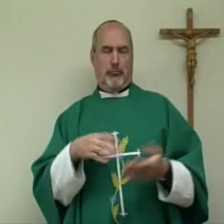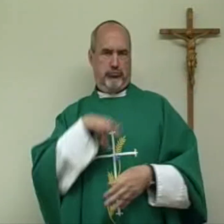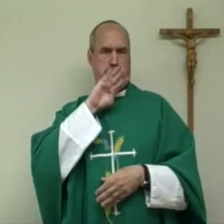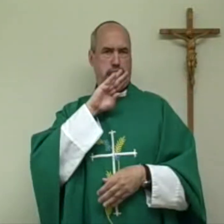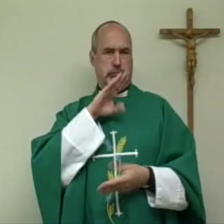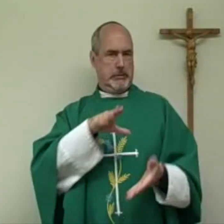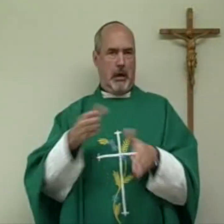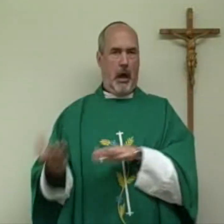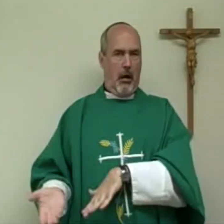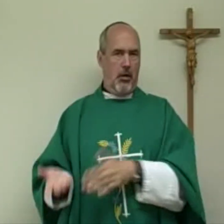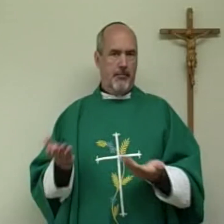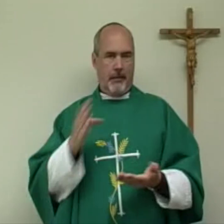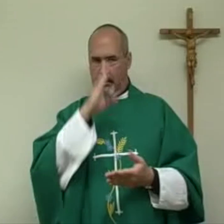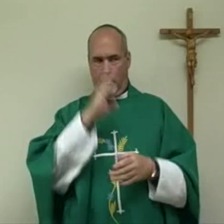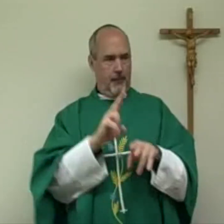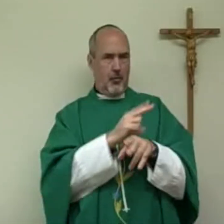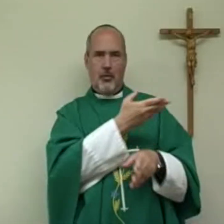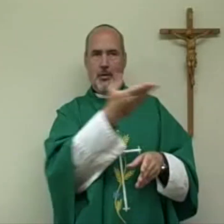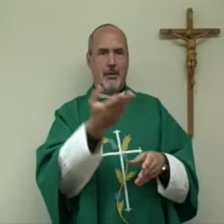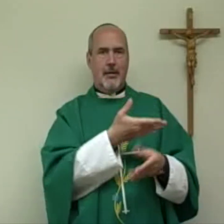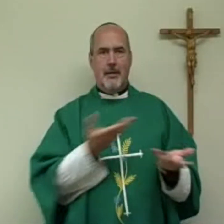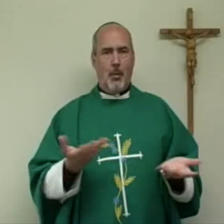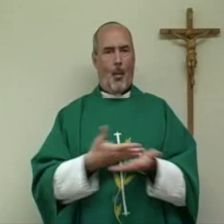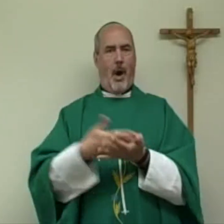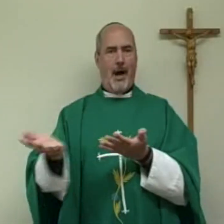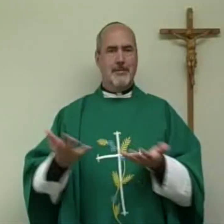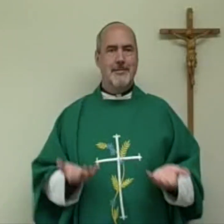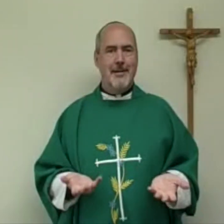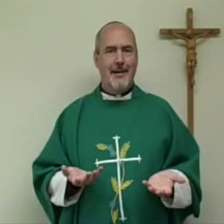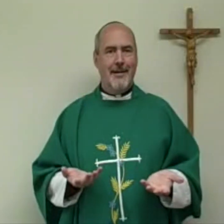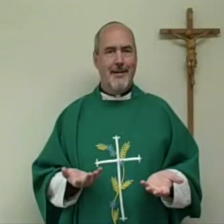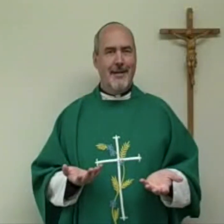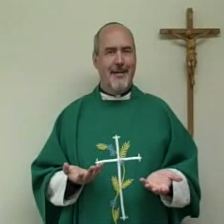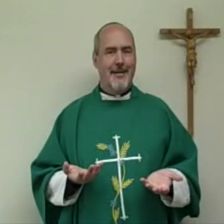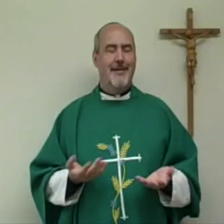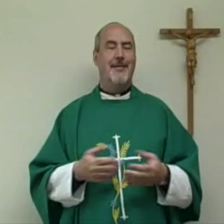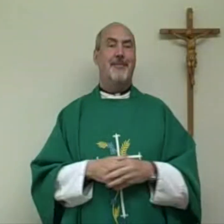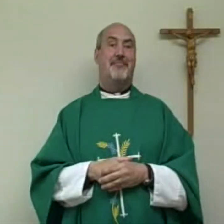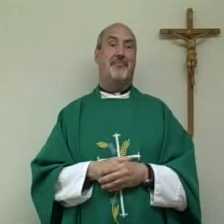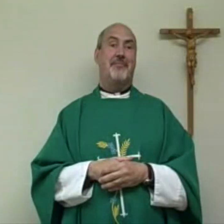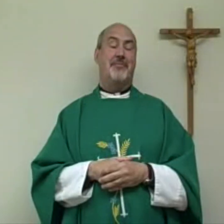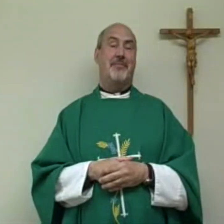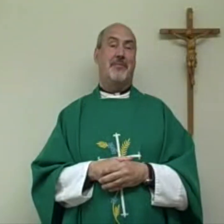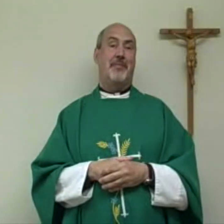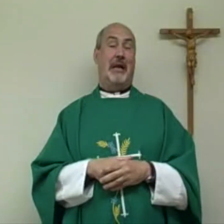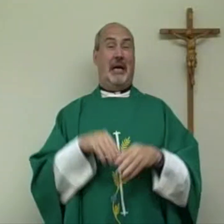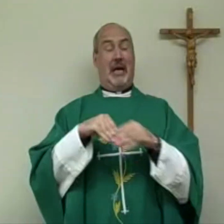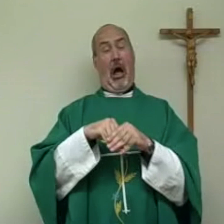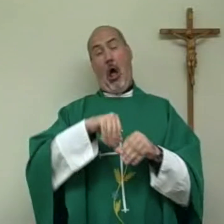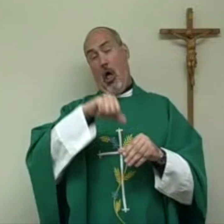he would be comfortable and live with his riches. But then he ended up dying, and it all went to